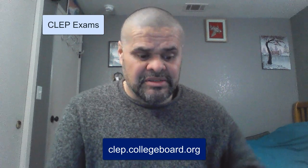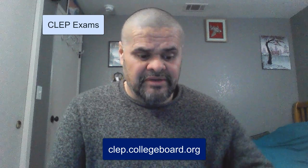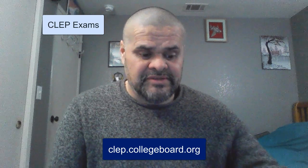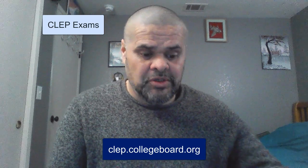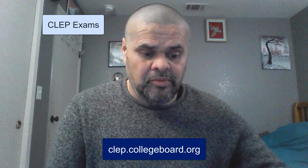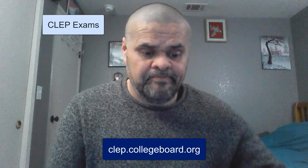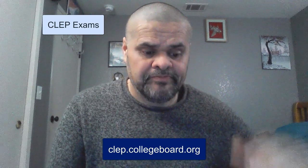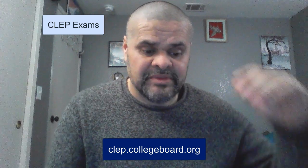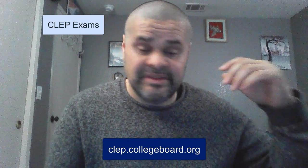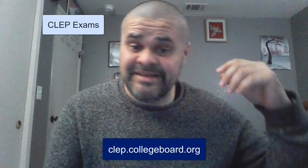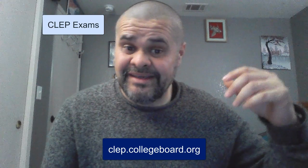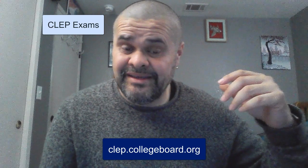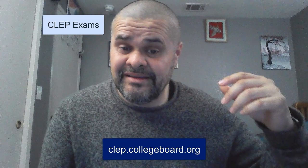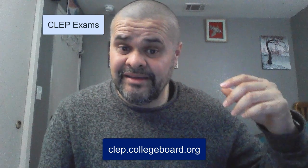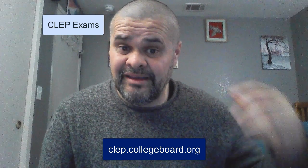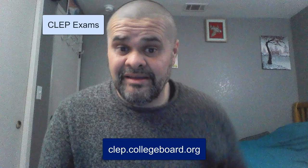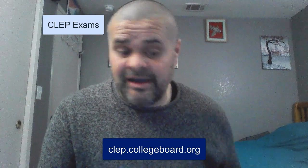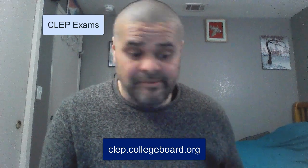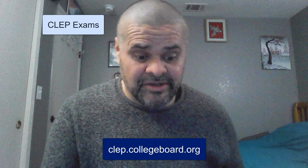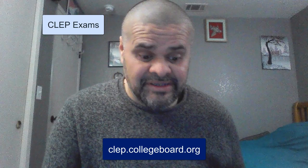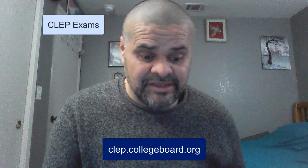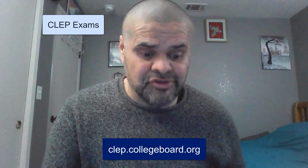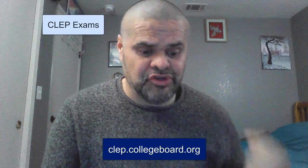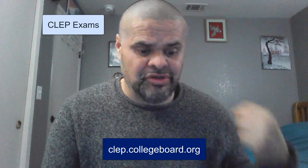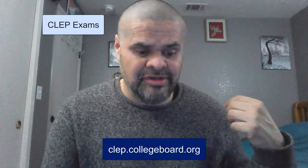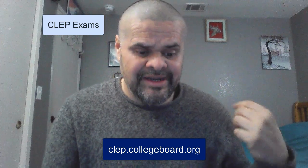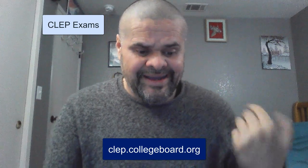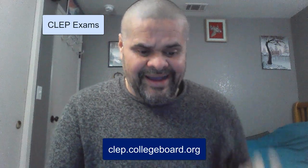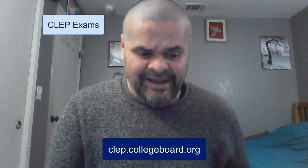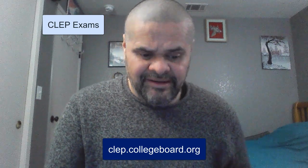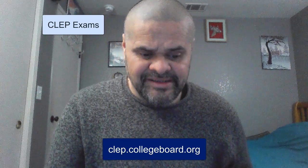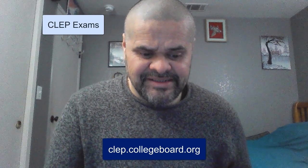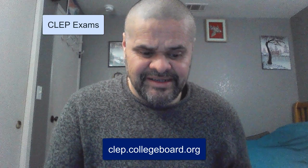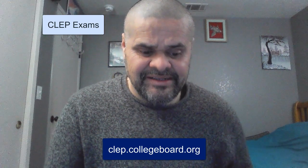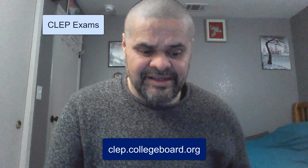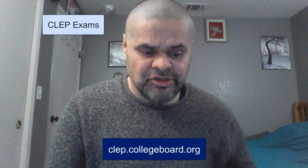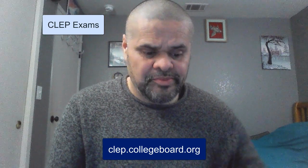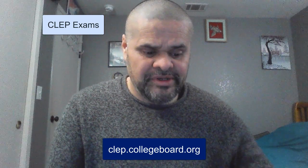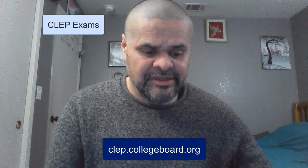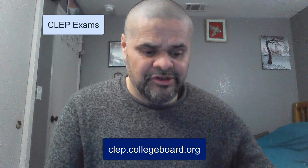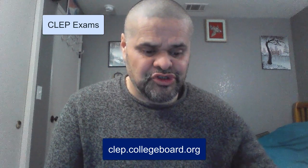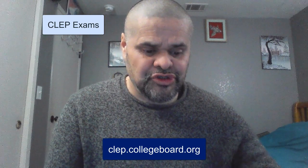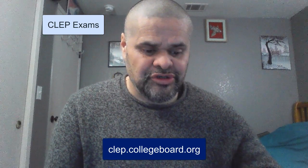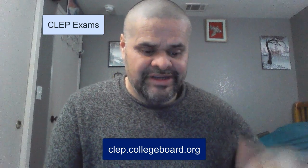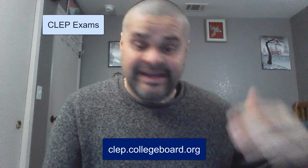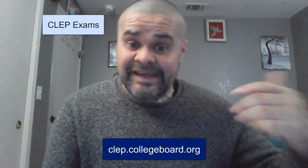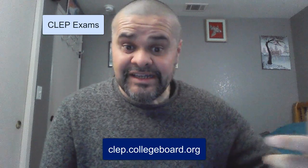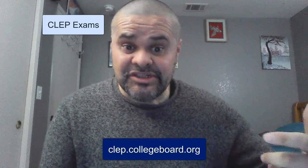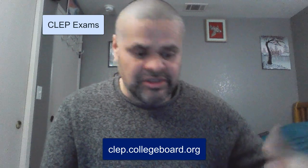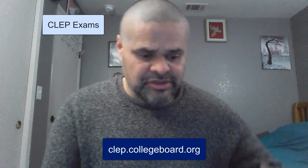stuff. So they take American literature, analyzing and interpreting literature, English